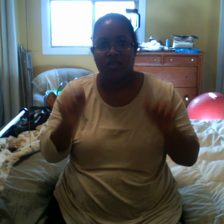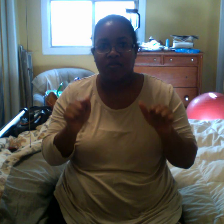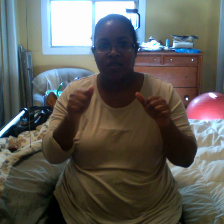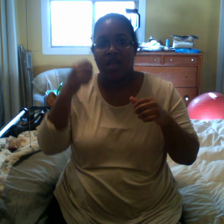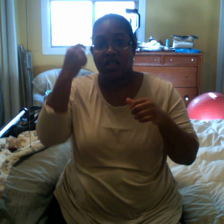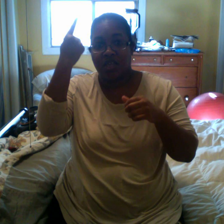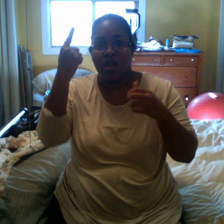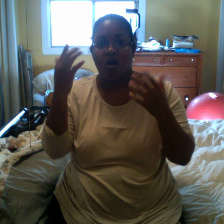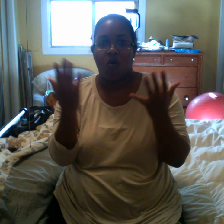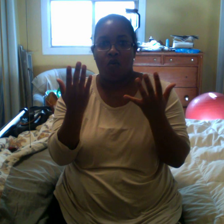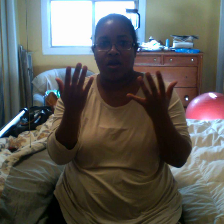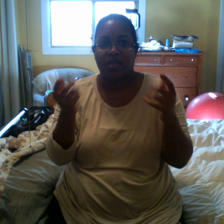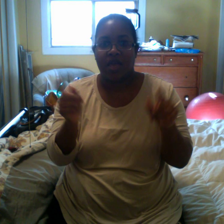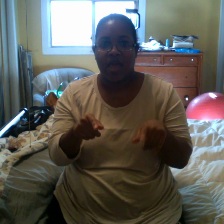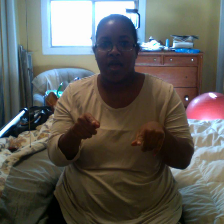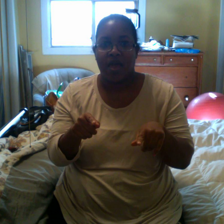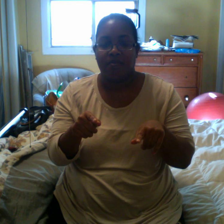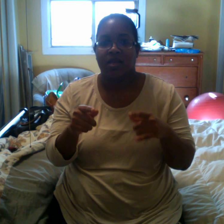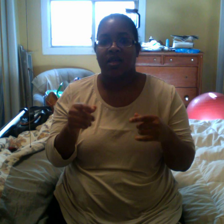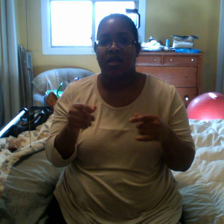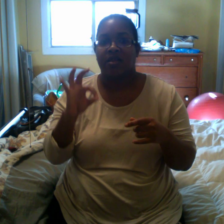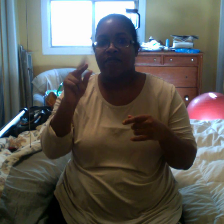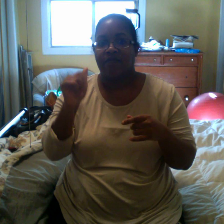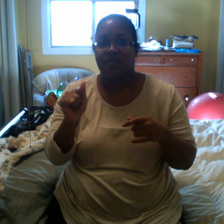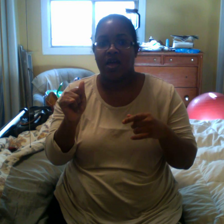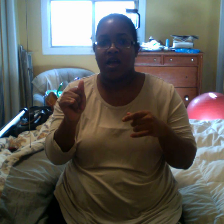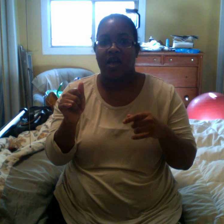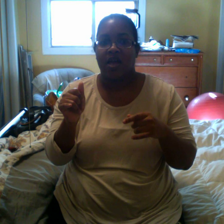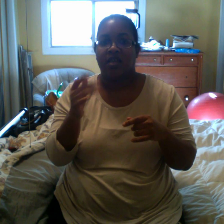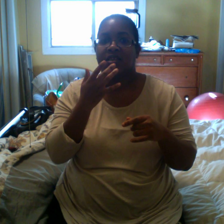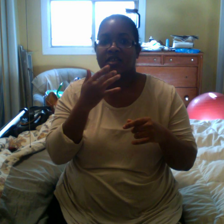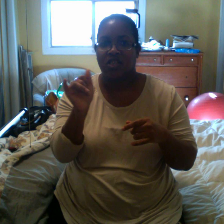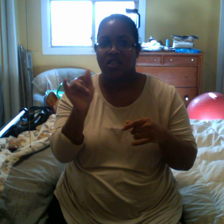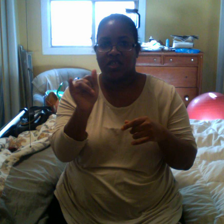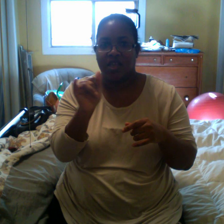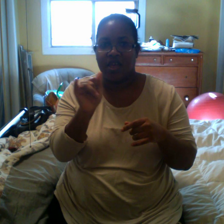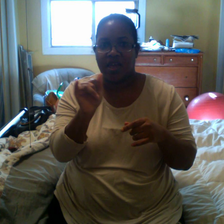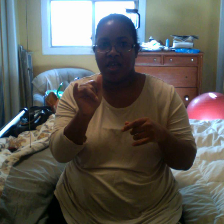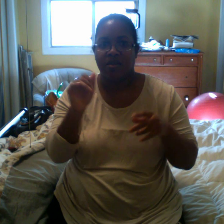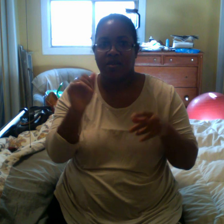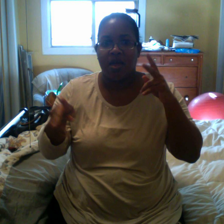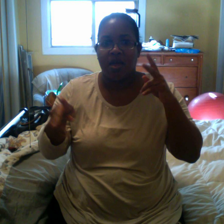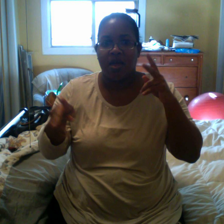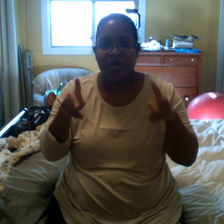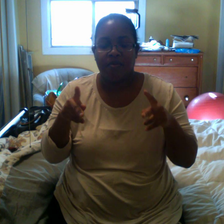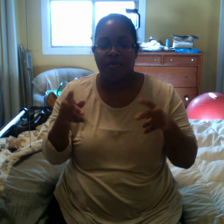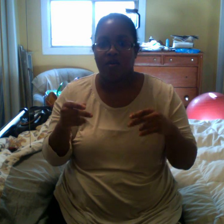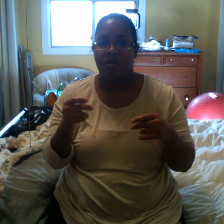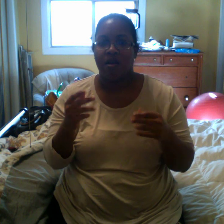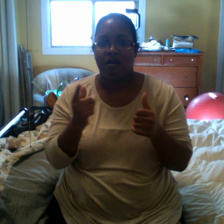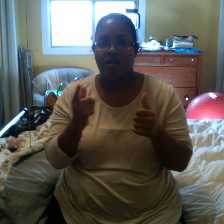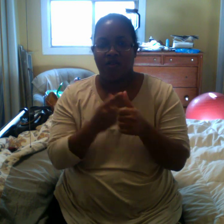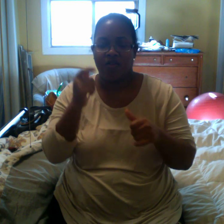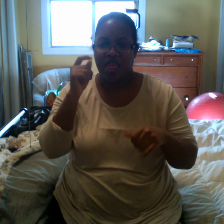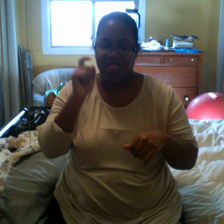not, their taste buds are very similar to ours. But before we try to manipulate their taste preferences, we need to sort of establish what is the baseline of a fruit fly.